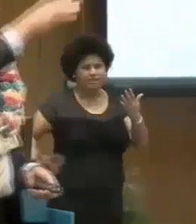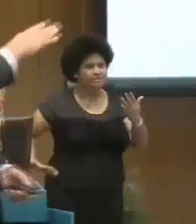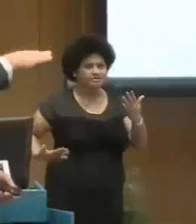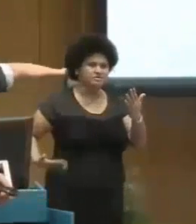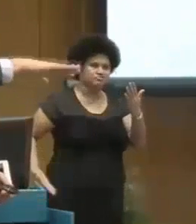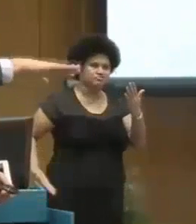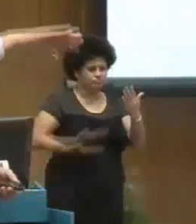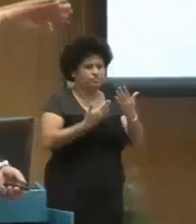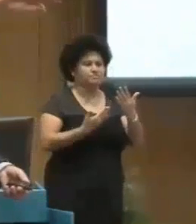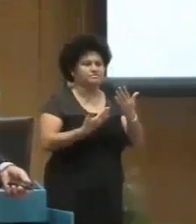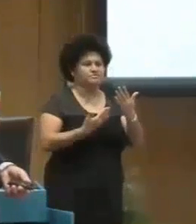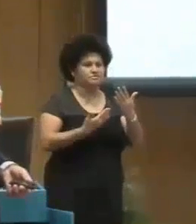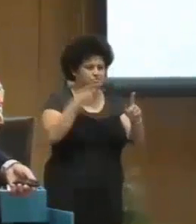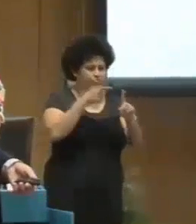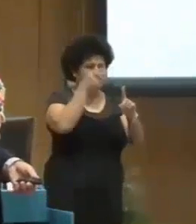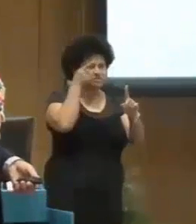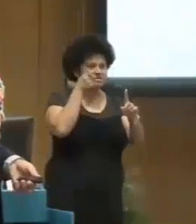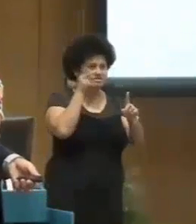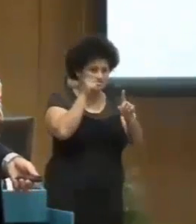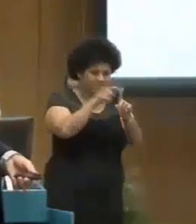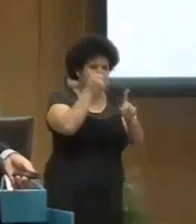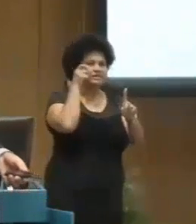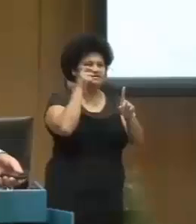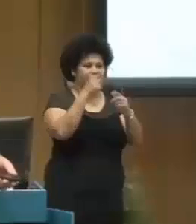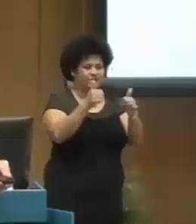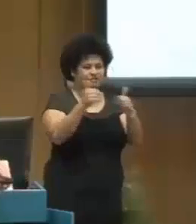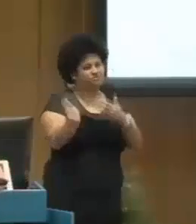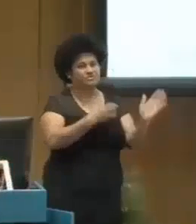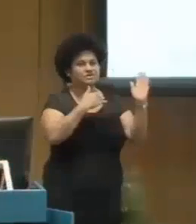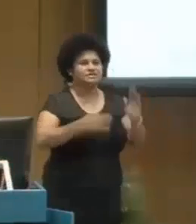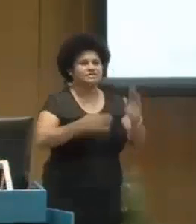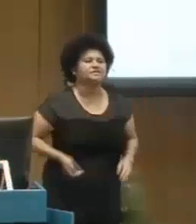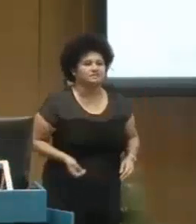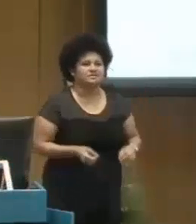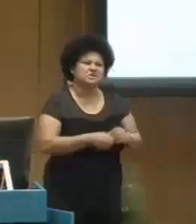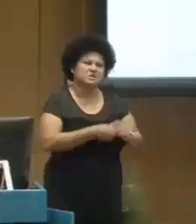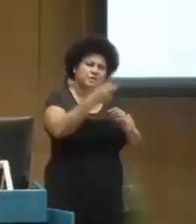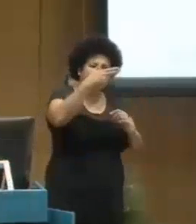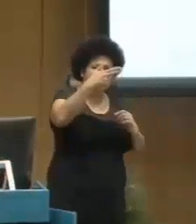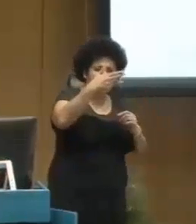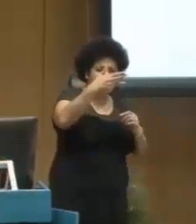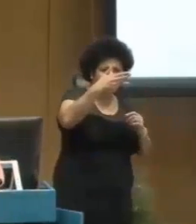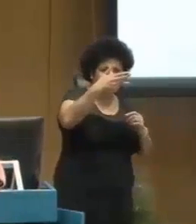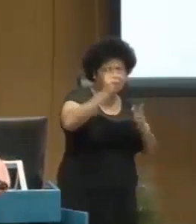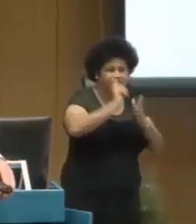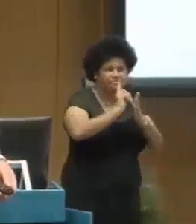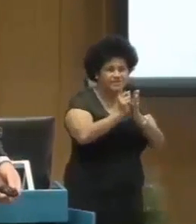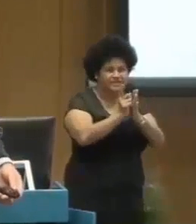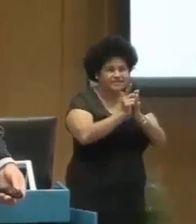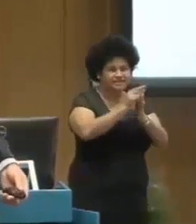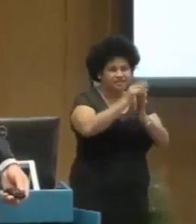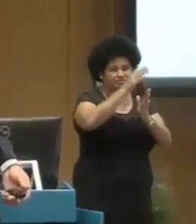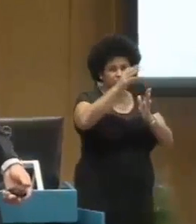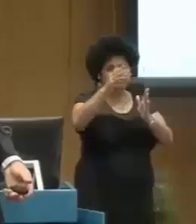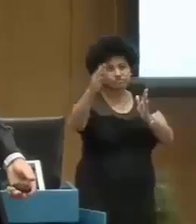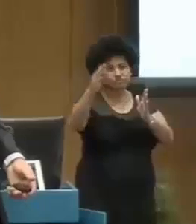of concentration. It goes up and up and up to about 7 minutes. Plateaus at 7 minutes, 8 minutes, 9 minutes, and starts to ease off to about